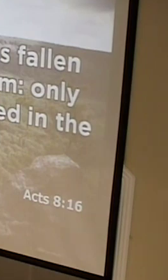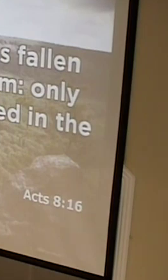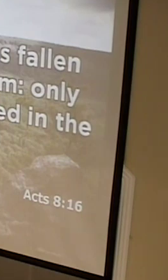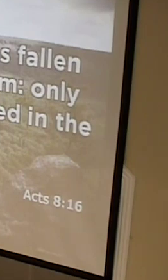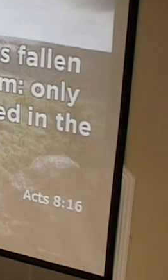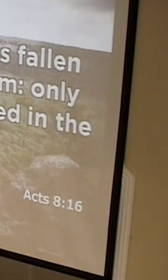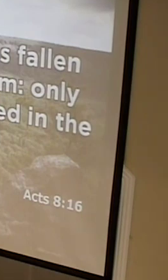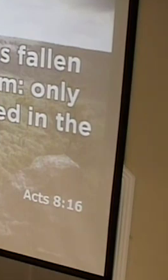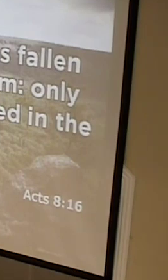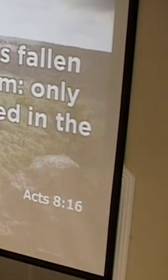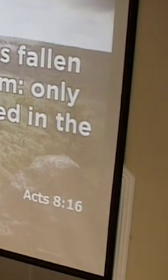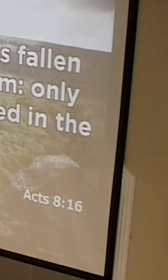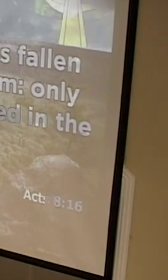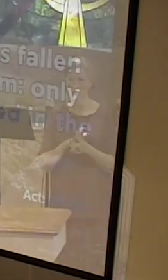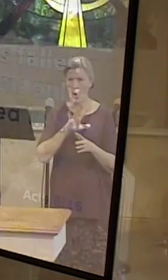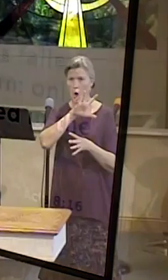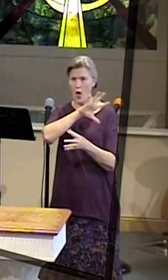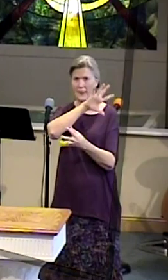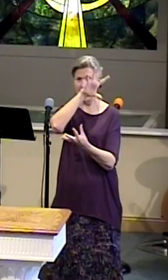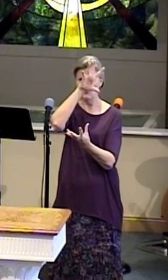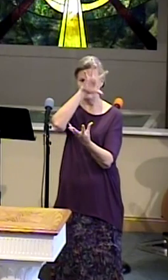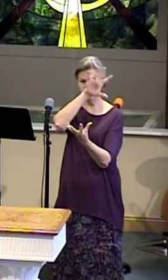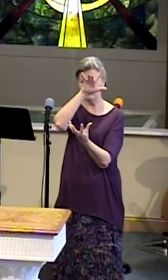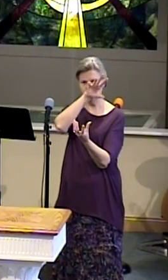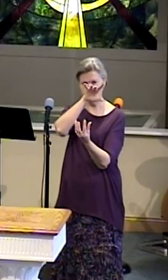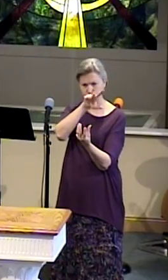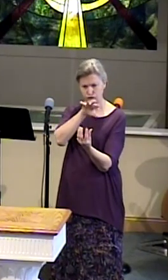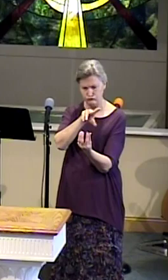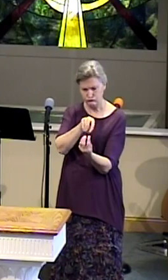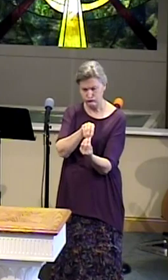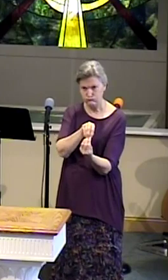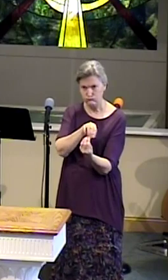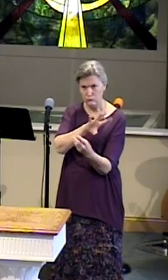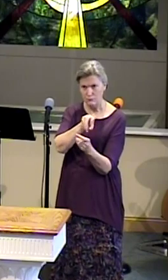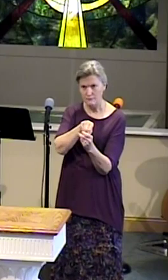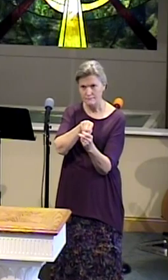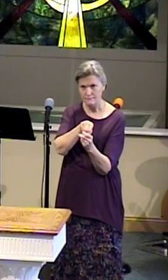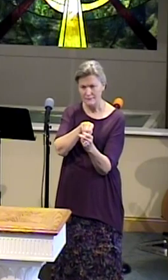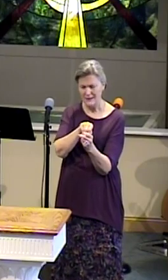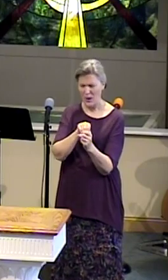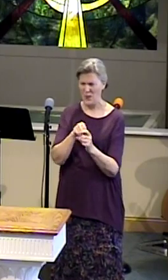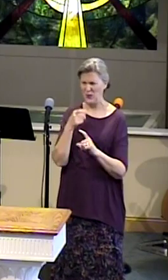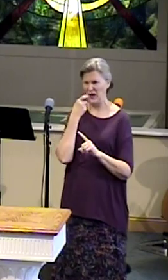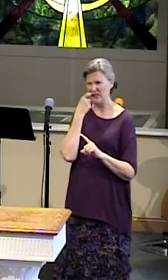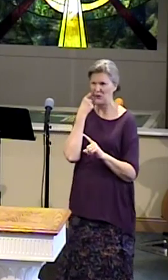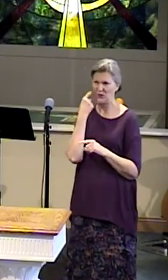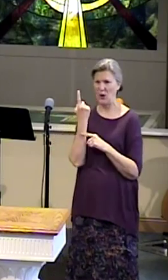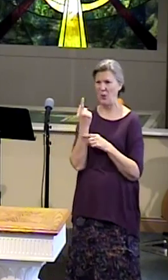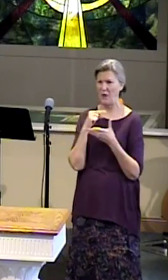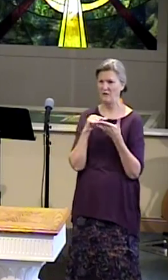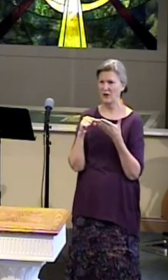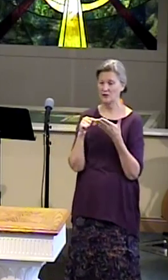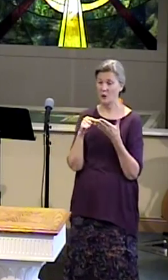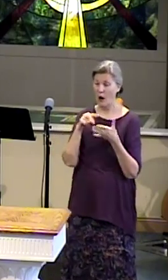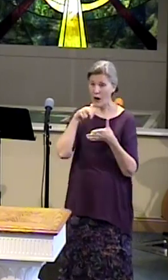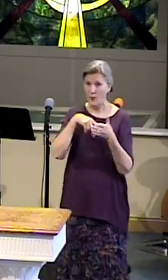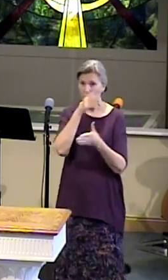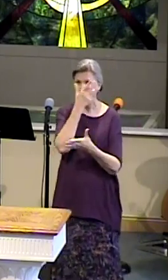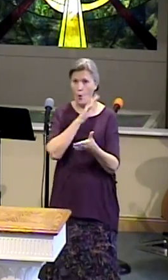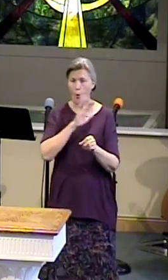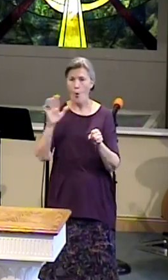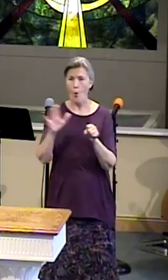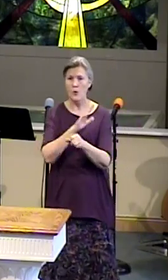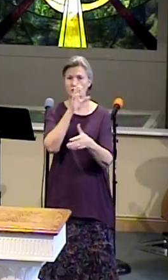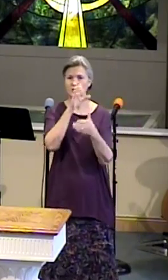Did you see how all of that? Well, you guys are so hooked on one scripture. I just read almost a whole chapter to you. And the whole